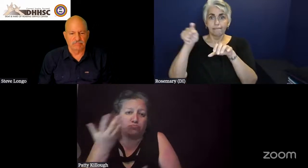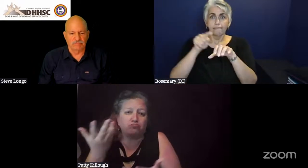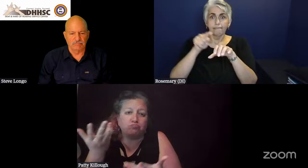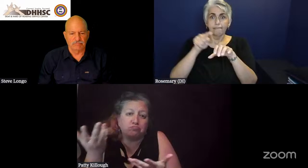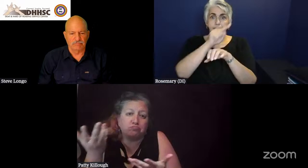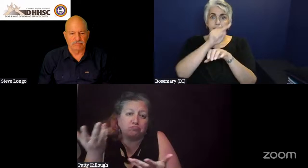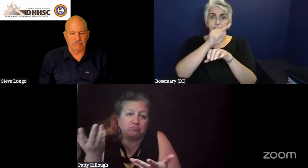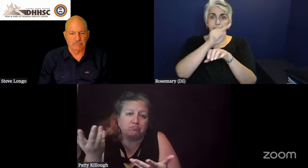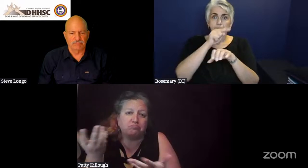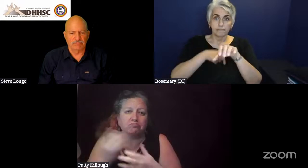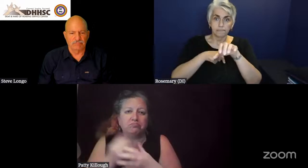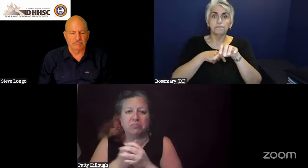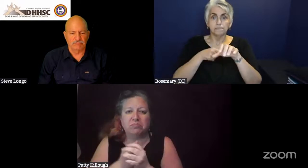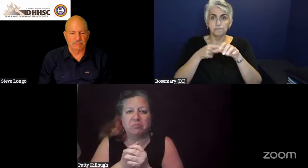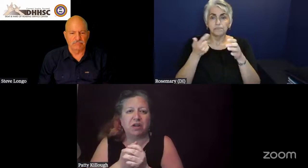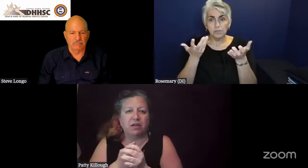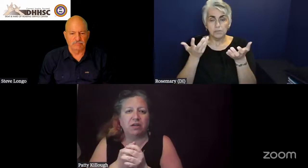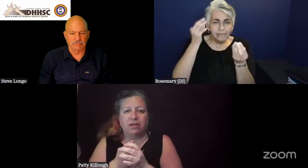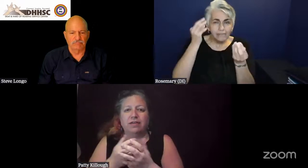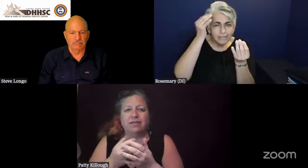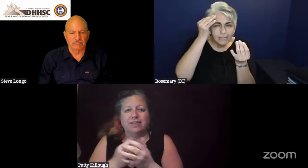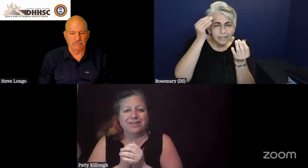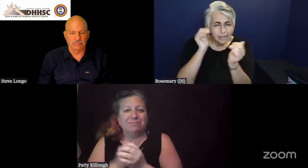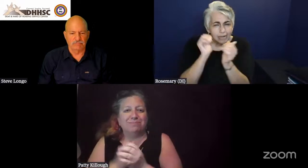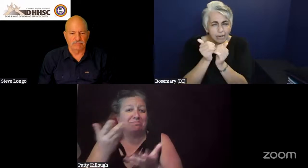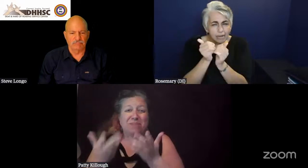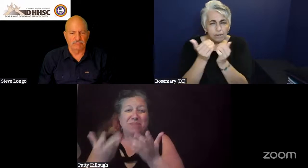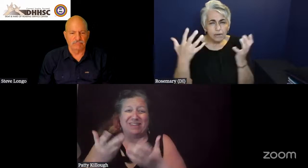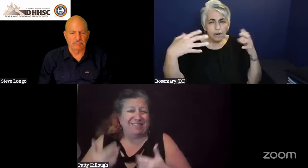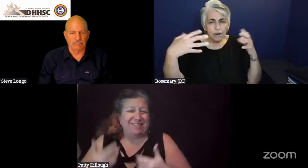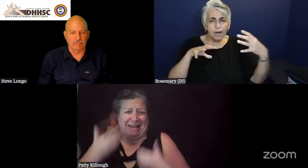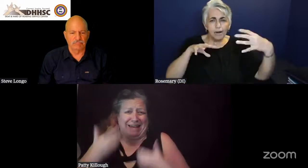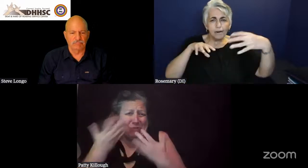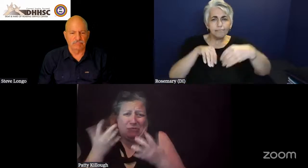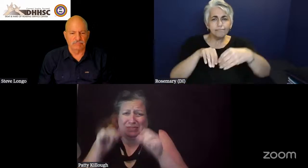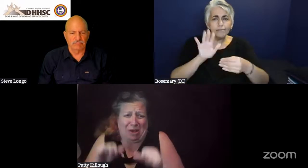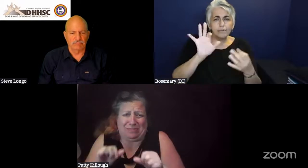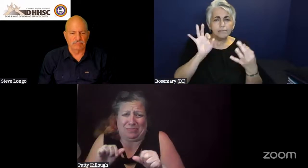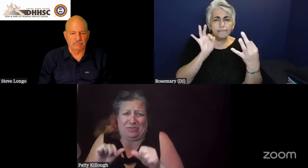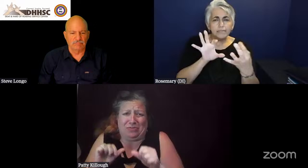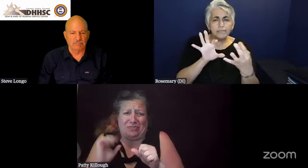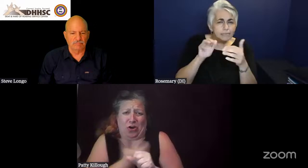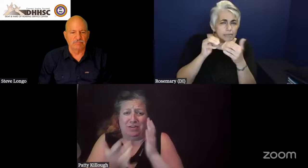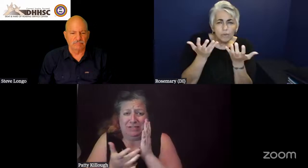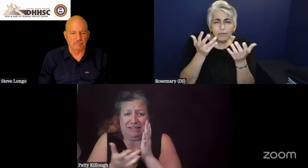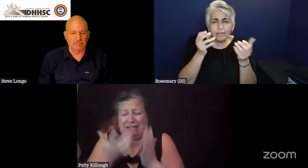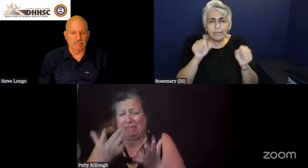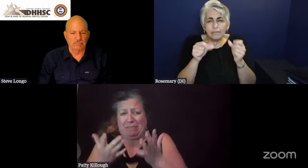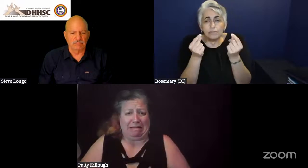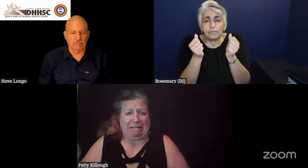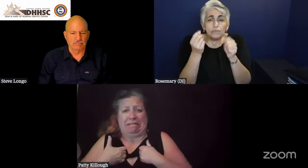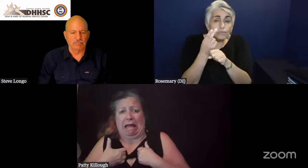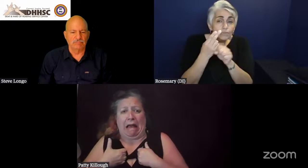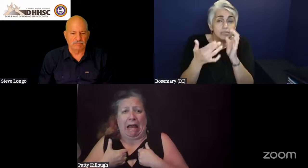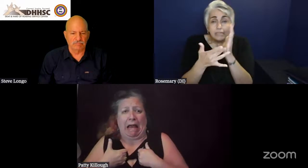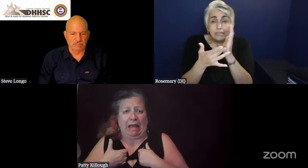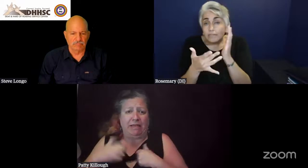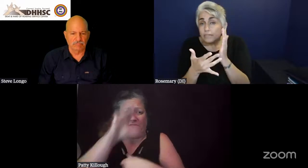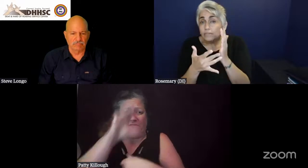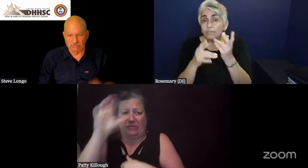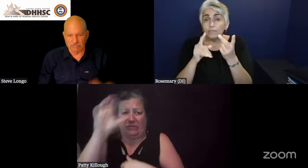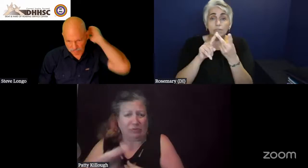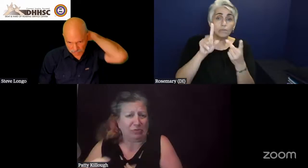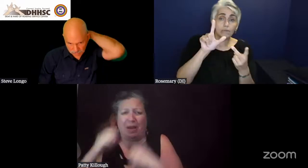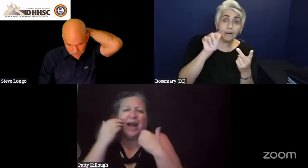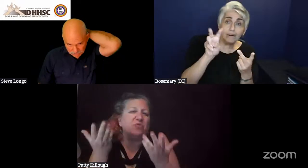an hour or more drive away from Fresno. So let's think about how to incorporate the feedback from all